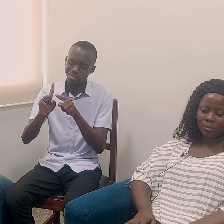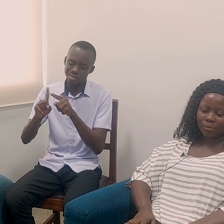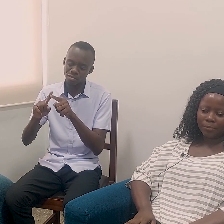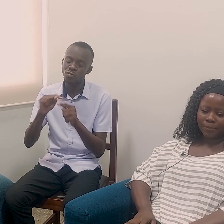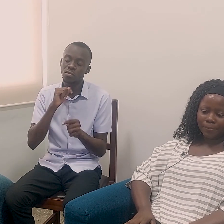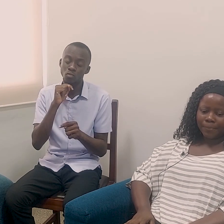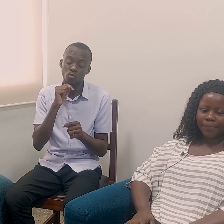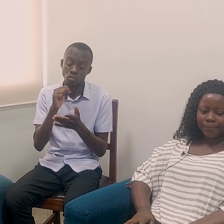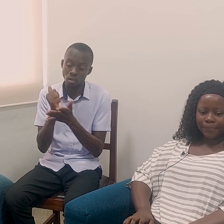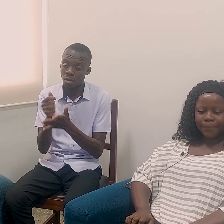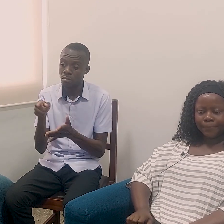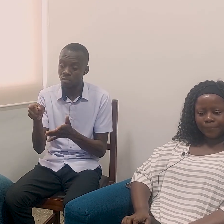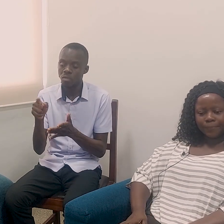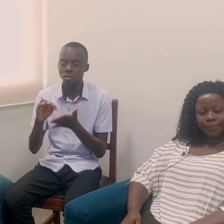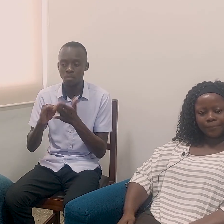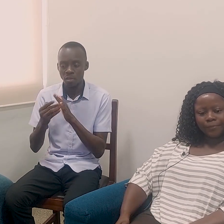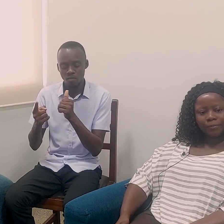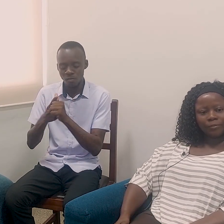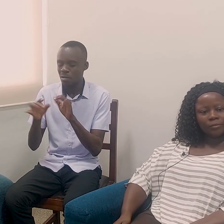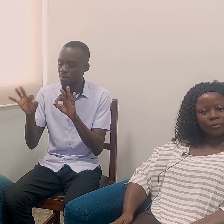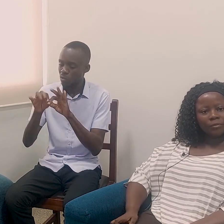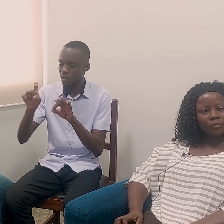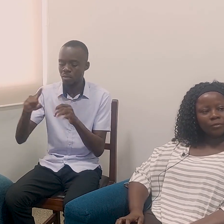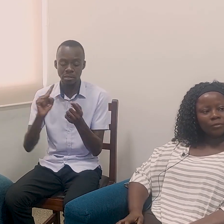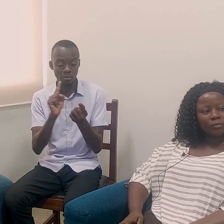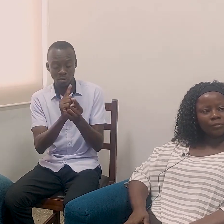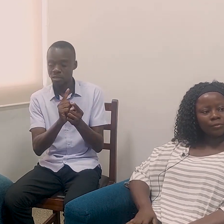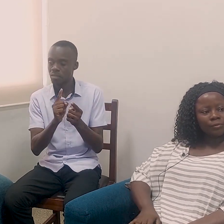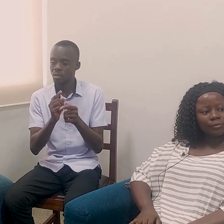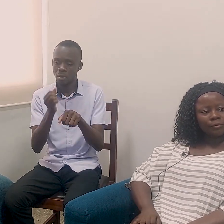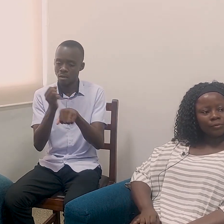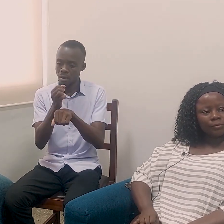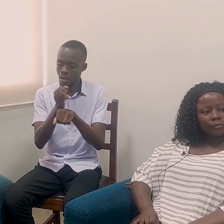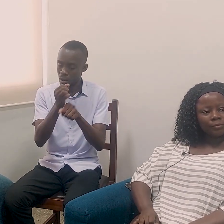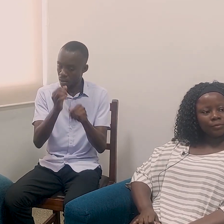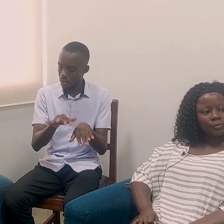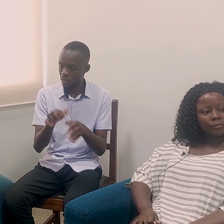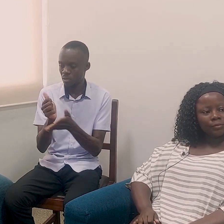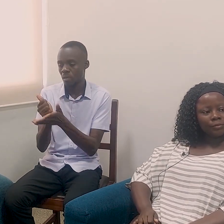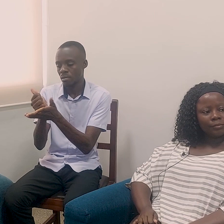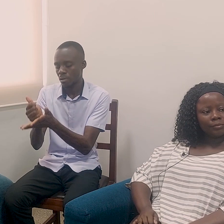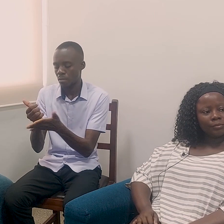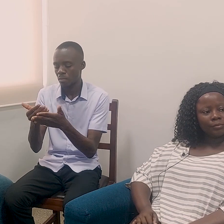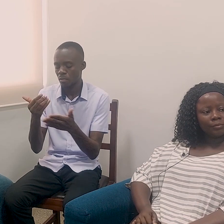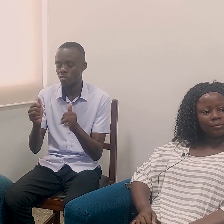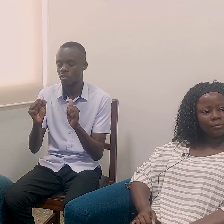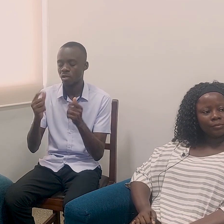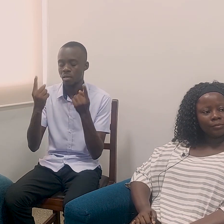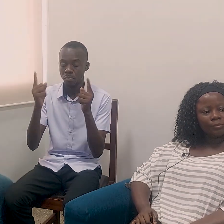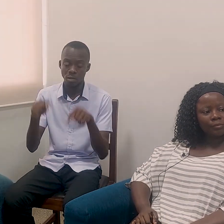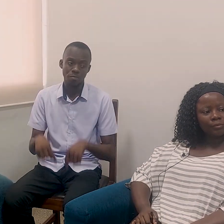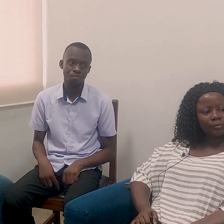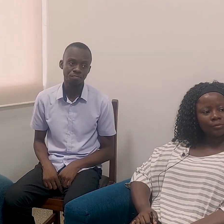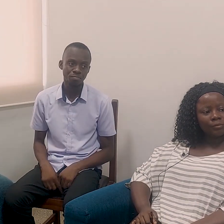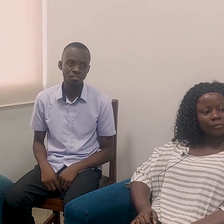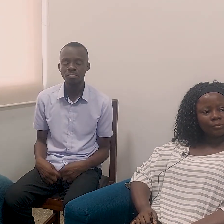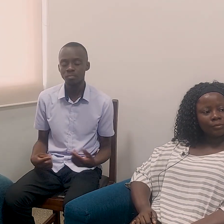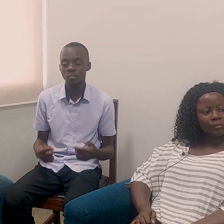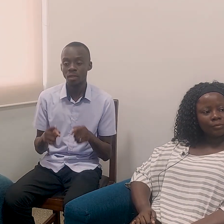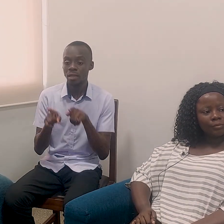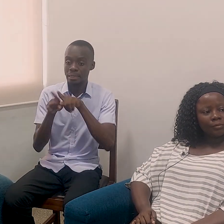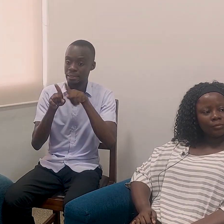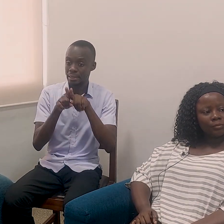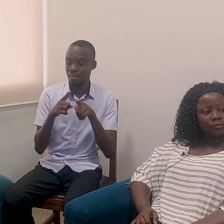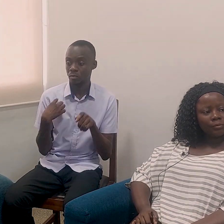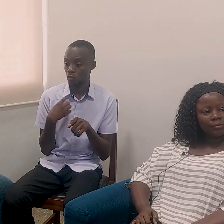diagnose. Okay, thank you so much. So I think we also touched a bit on physical and mental health in terms of